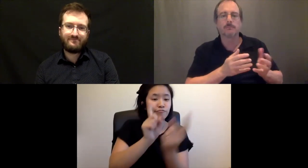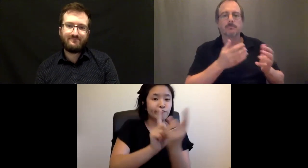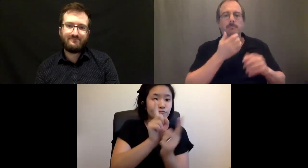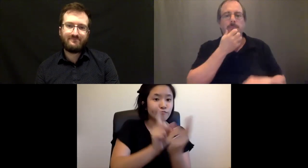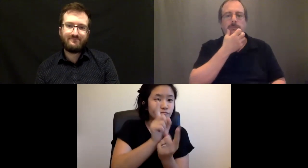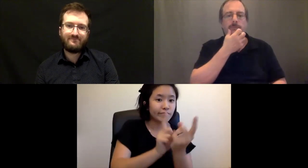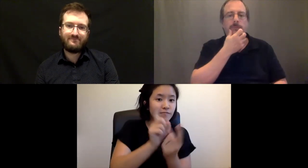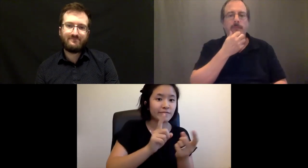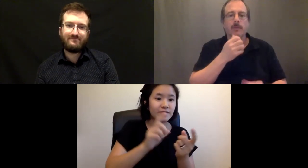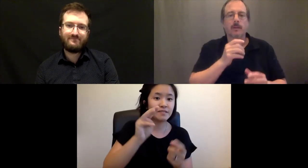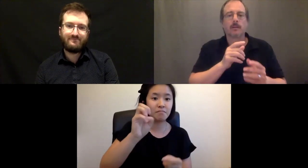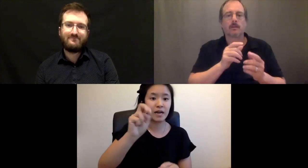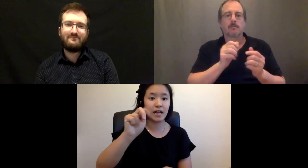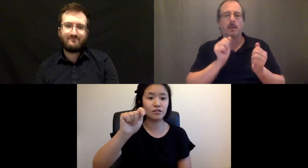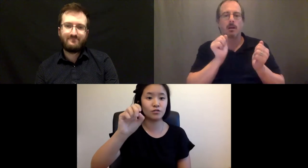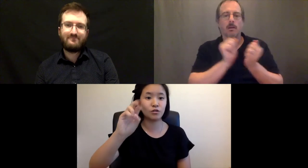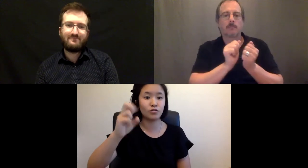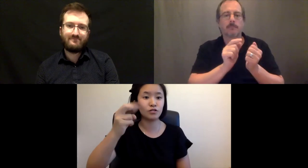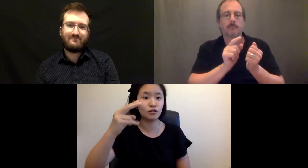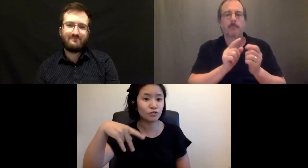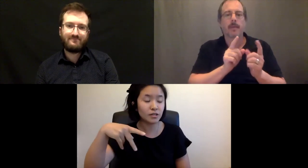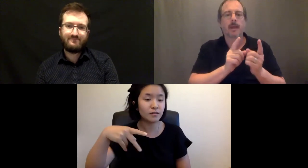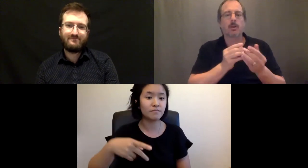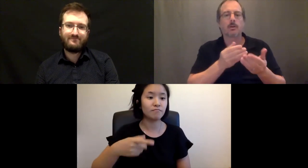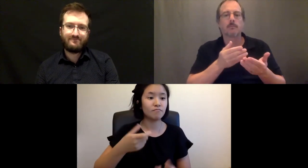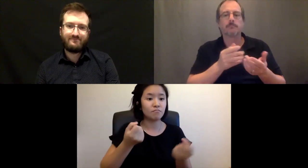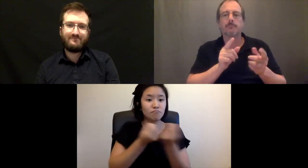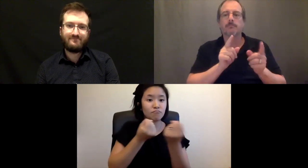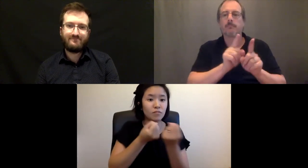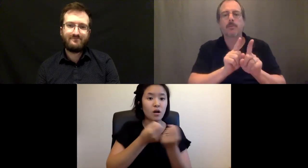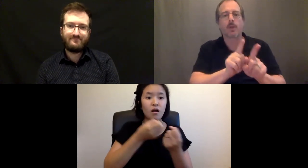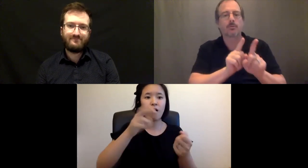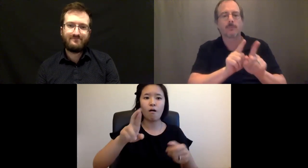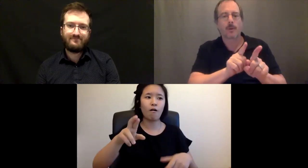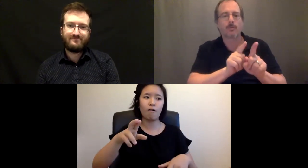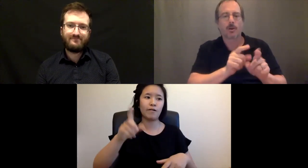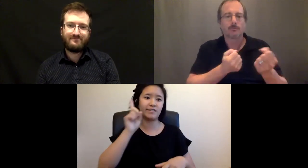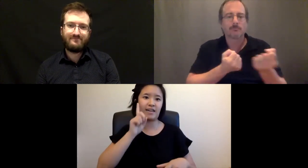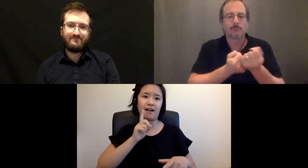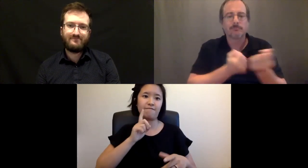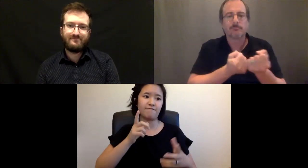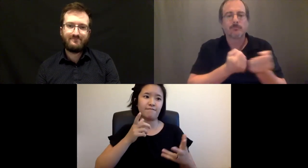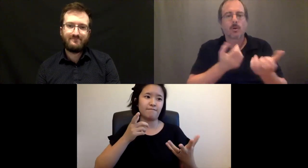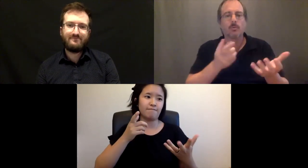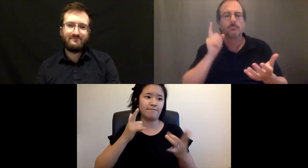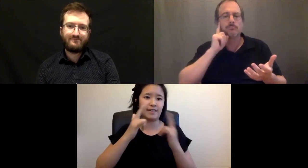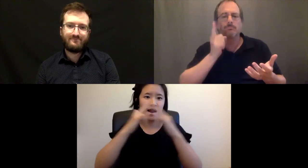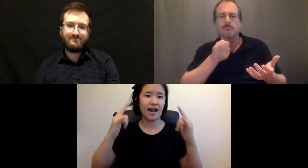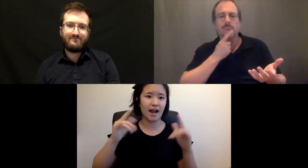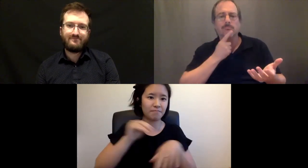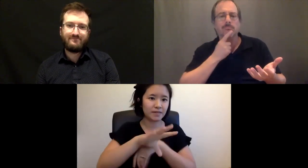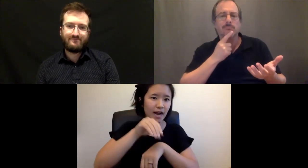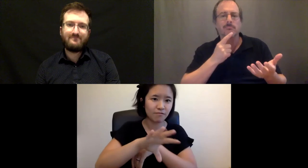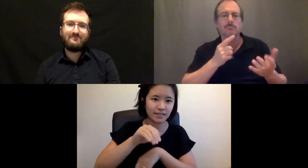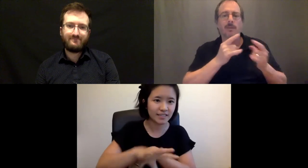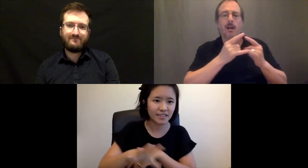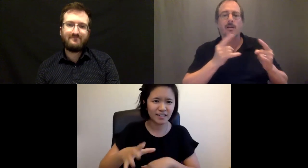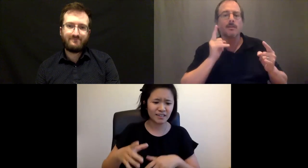I volunteered working one-on-one in mentorship opportunities, providing supports to other individuals. I was